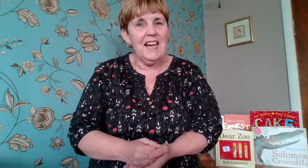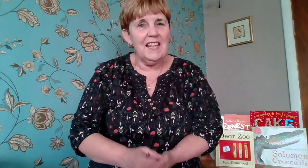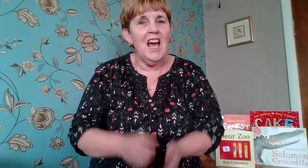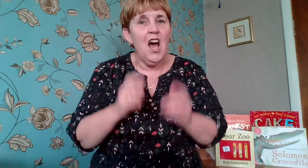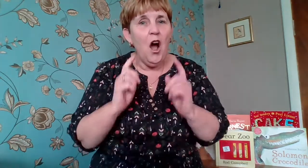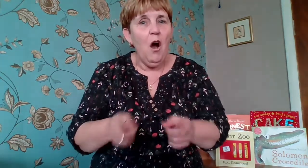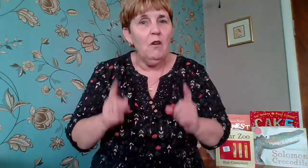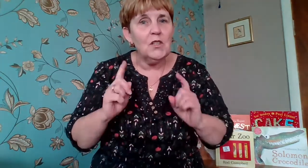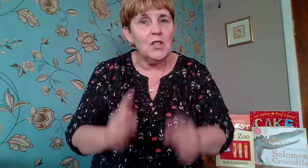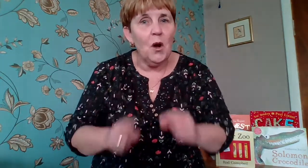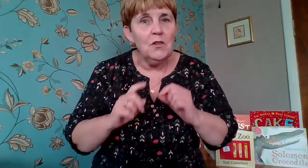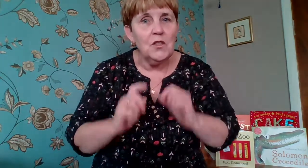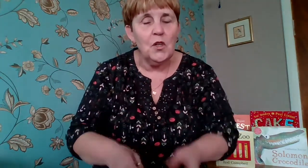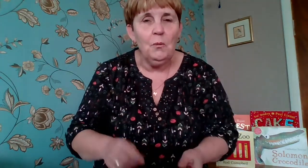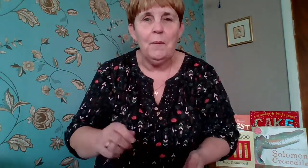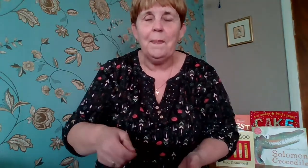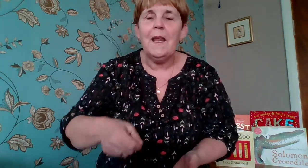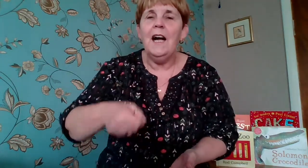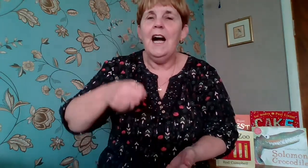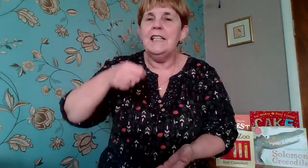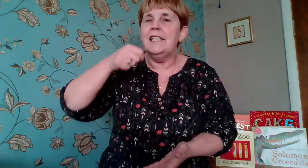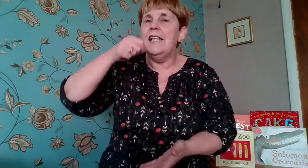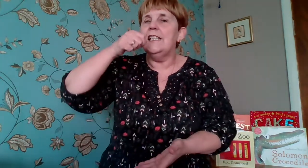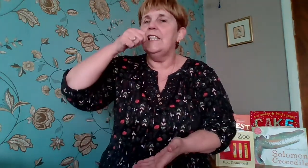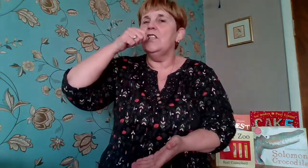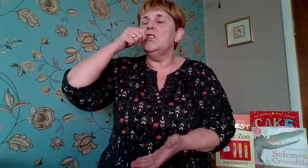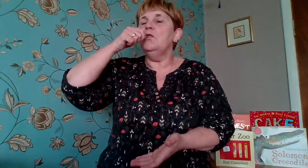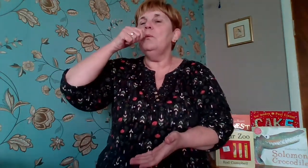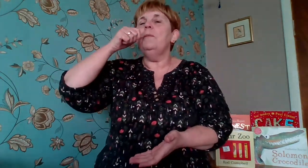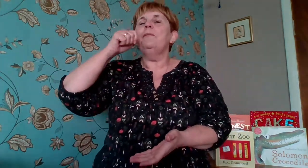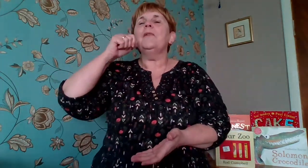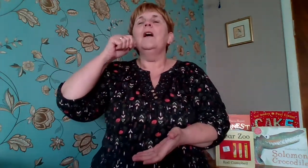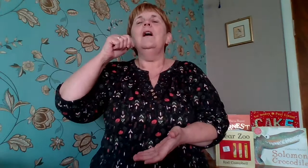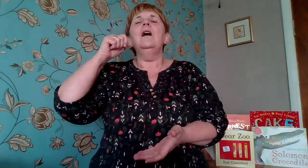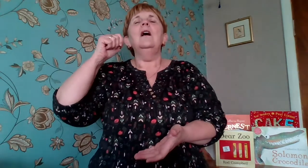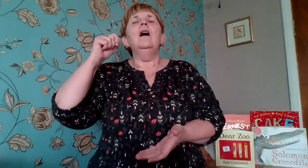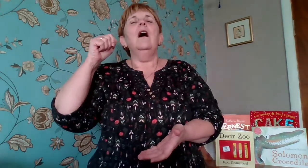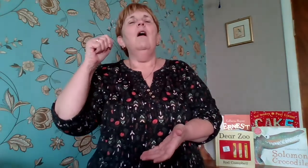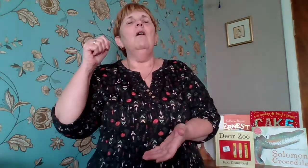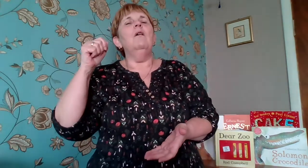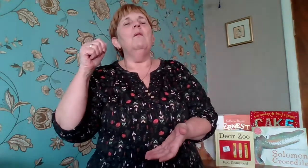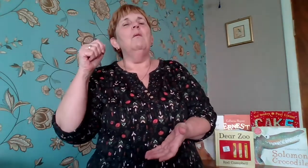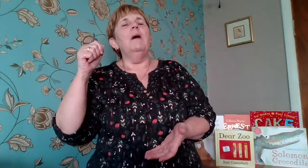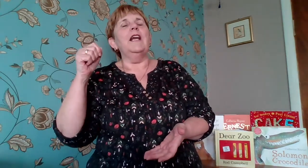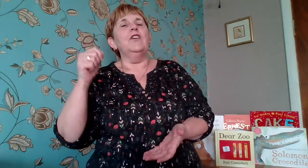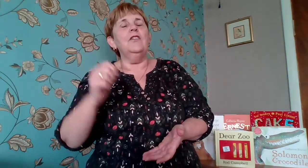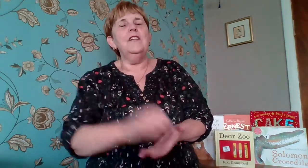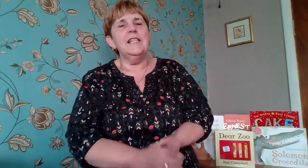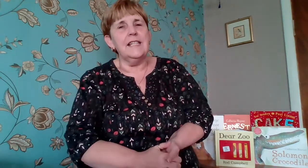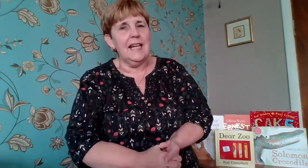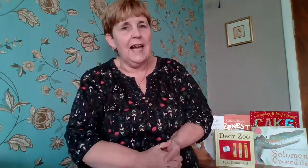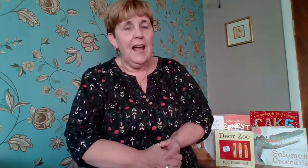the old stone soup. And he tasted the soup. Oh, my goodness, he said.